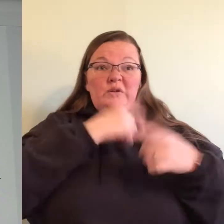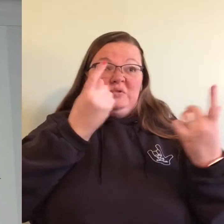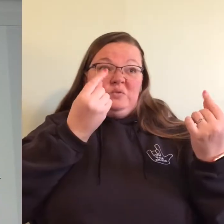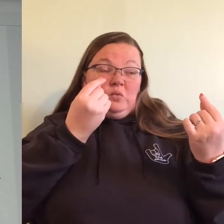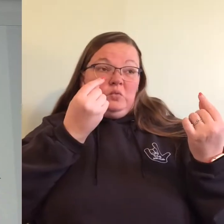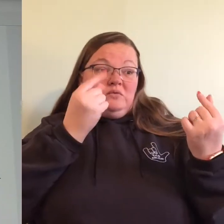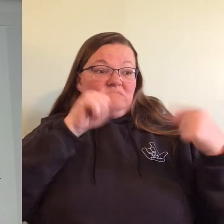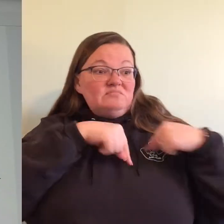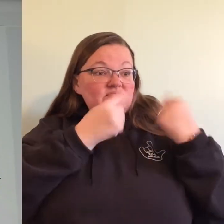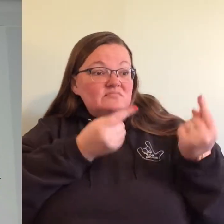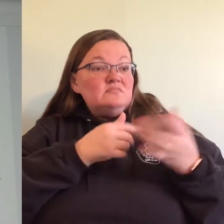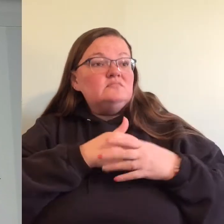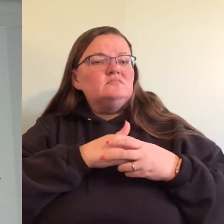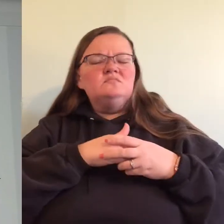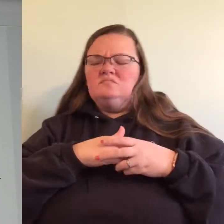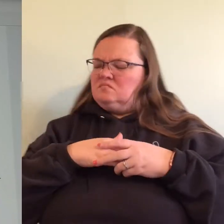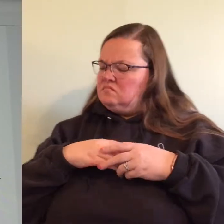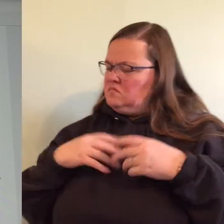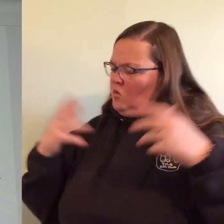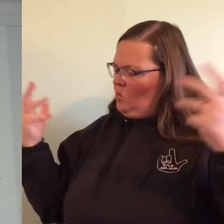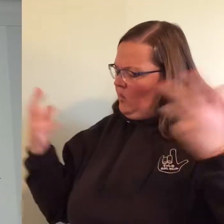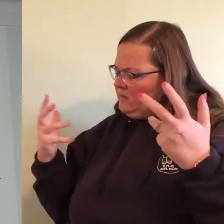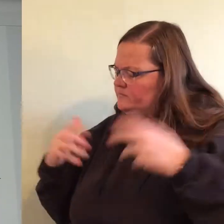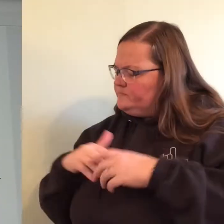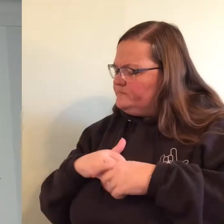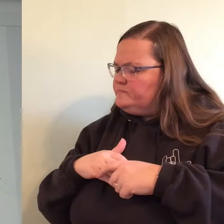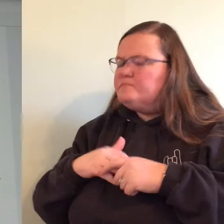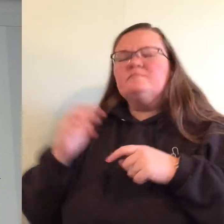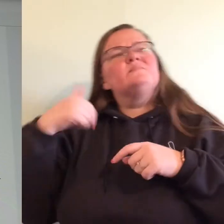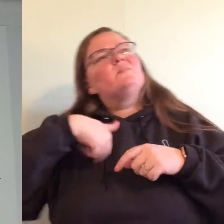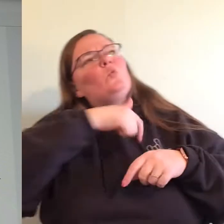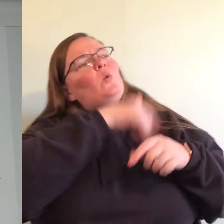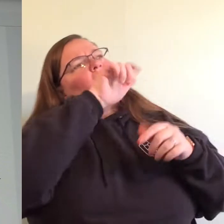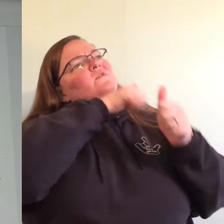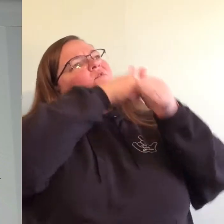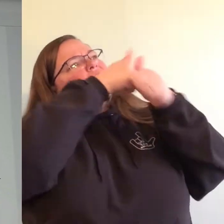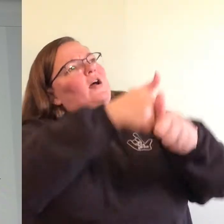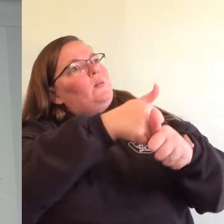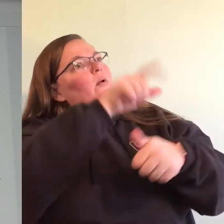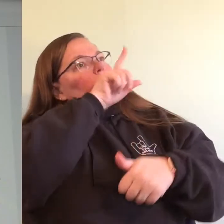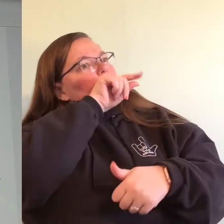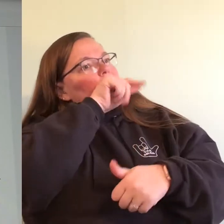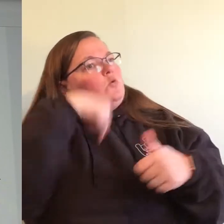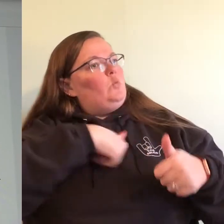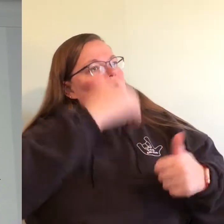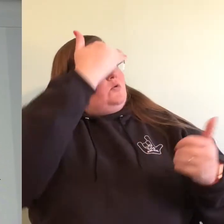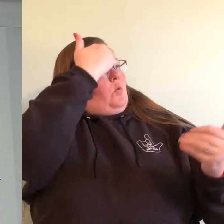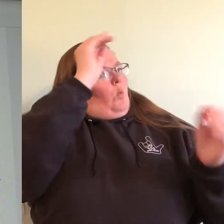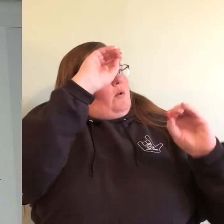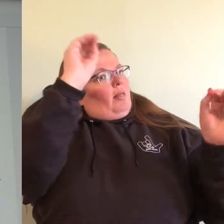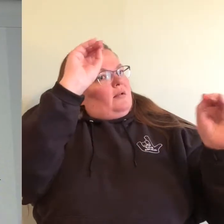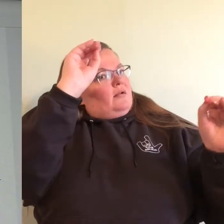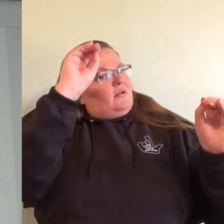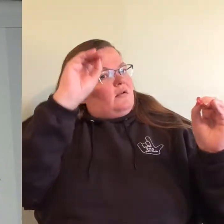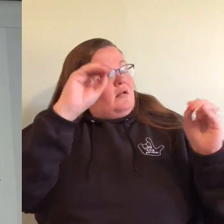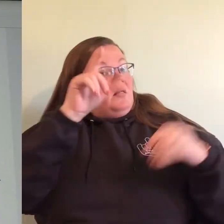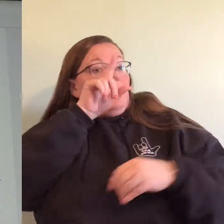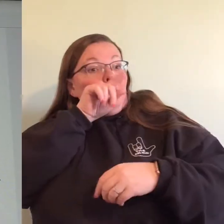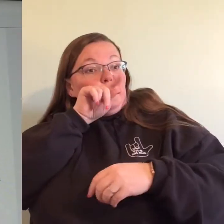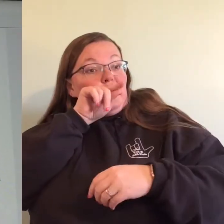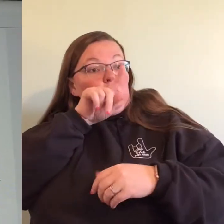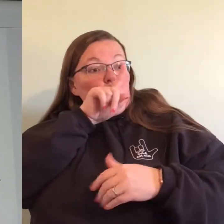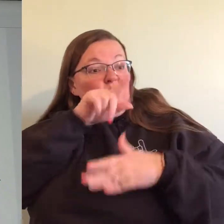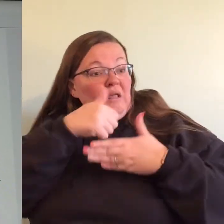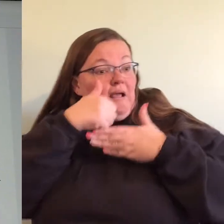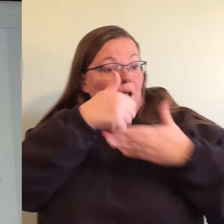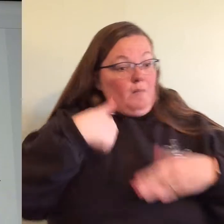realized what we're doing?" "What?" said Peter, lowering his voice a whisper. "We're following a guide we know nothing about. How do we know which